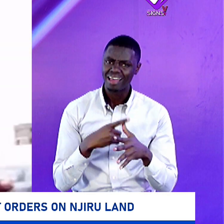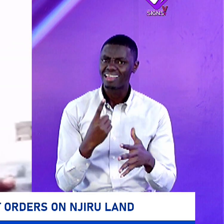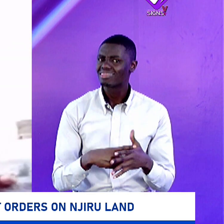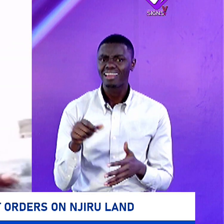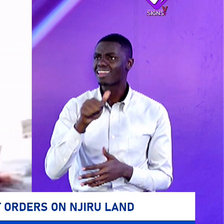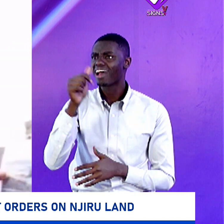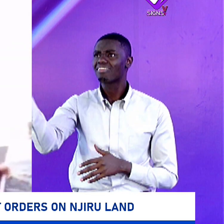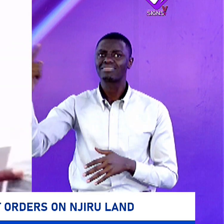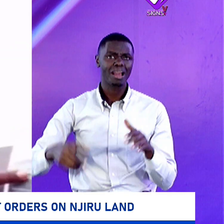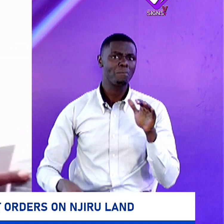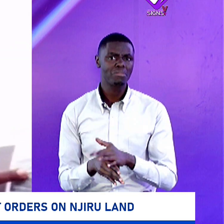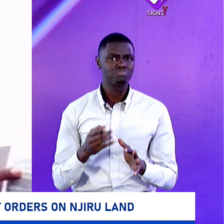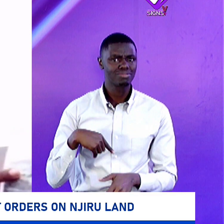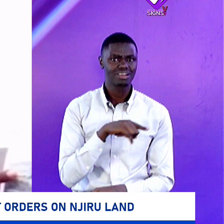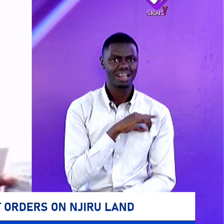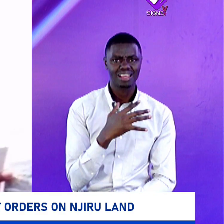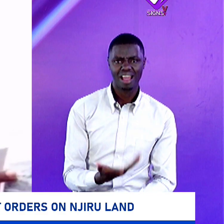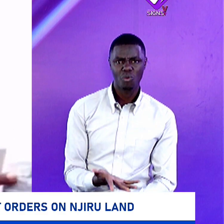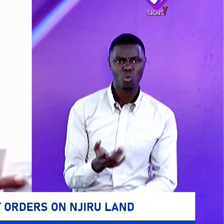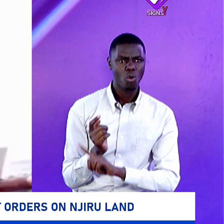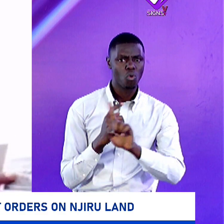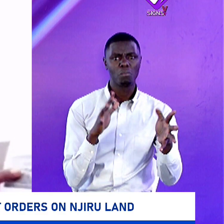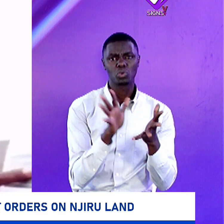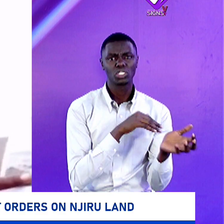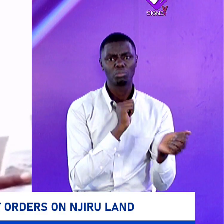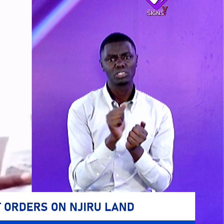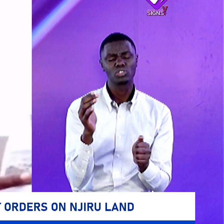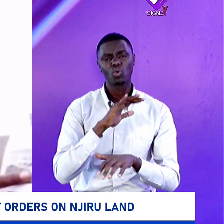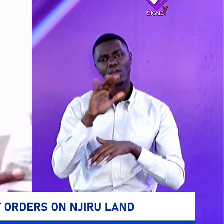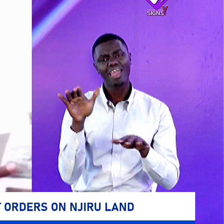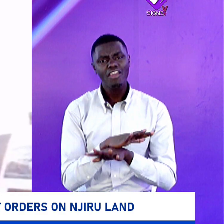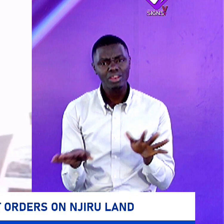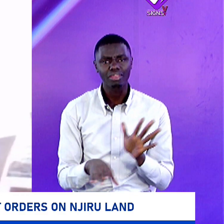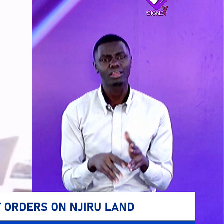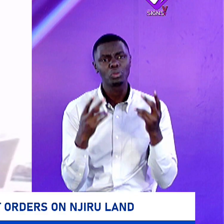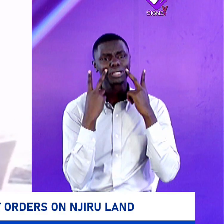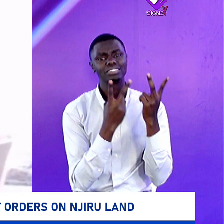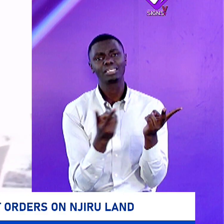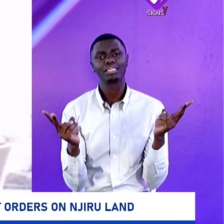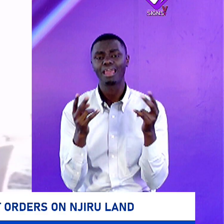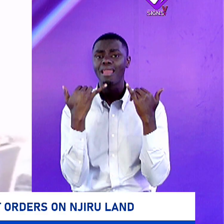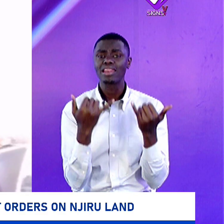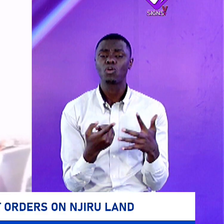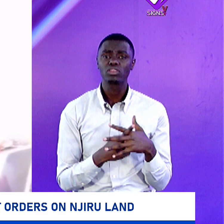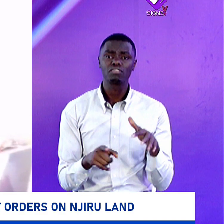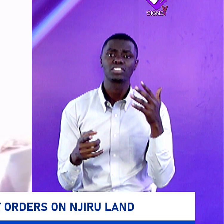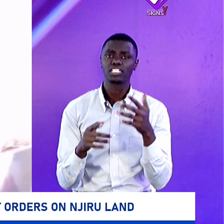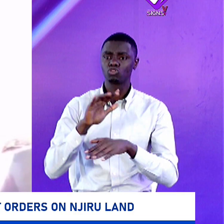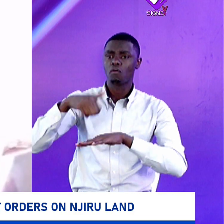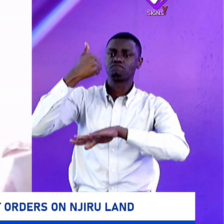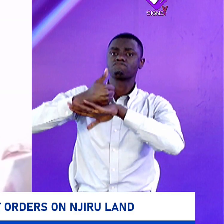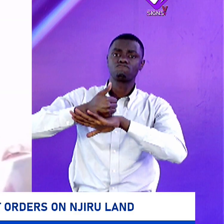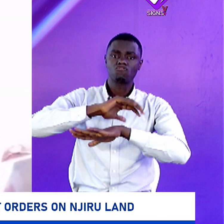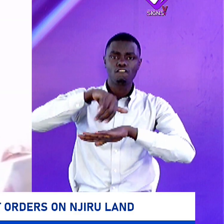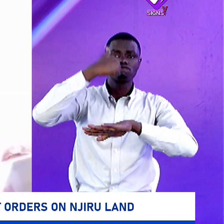kutunyang'anya? They came in, they destroyed all our properties you can see around, And now they have started electing